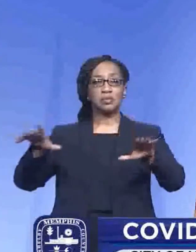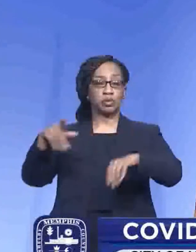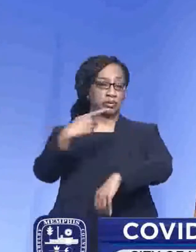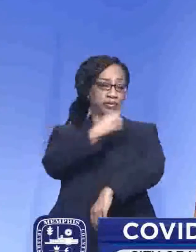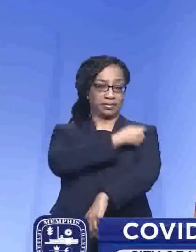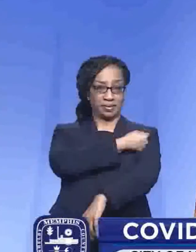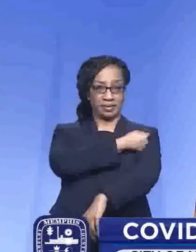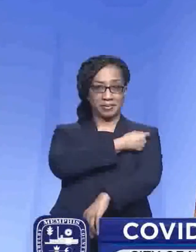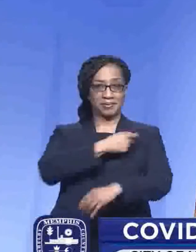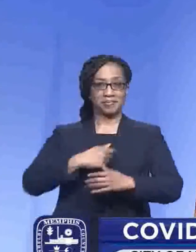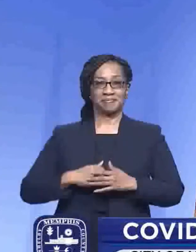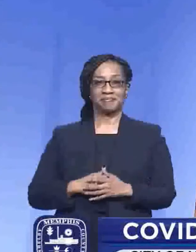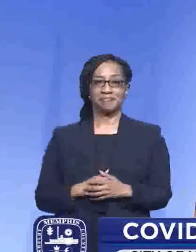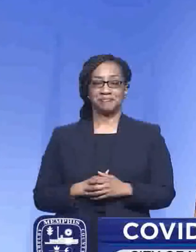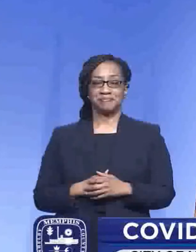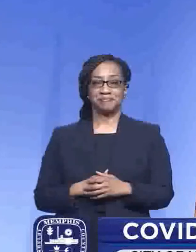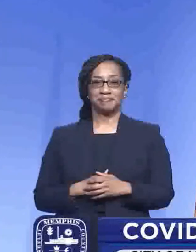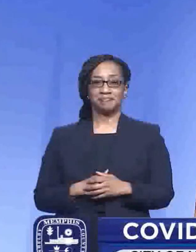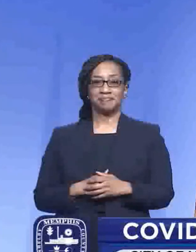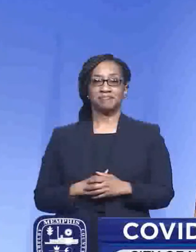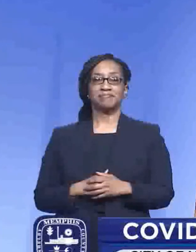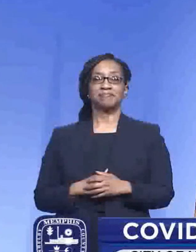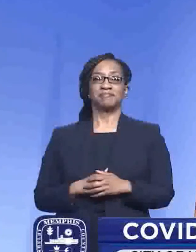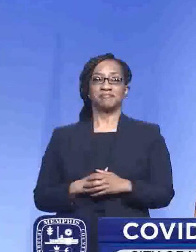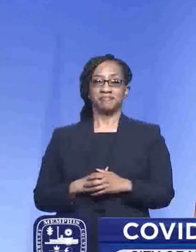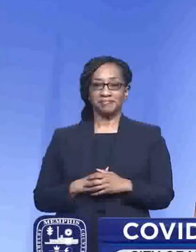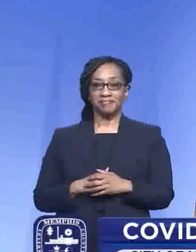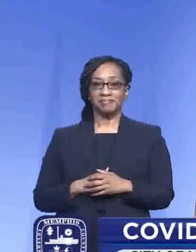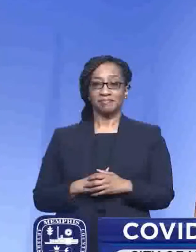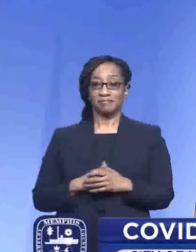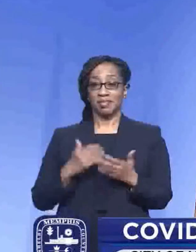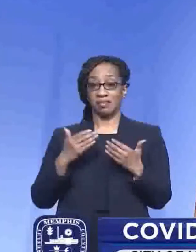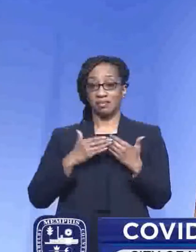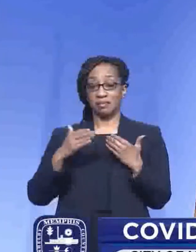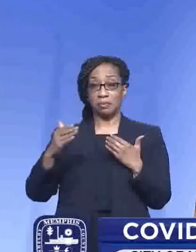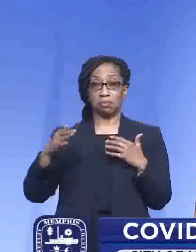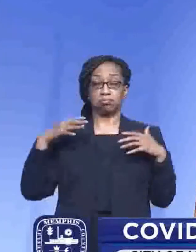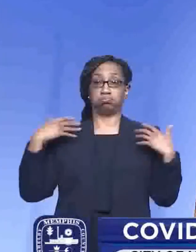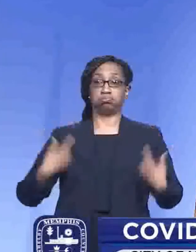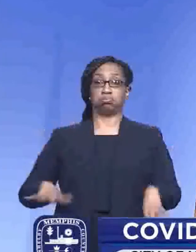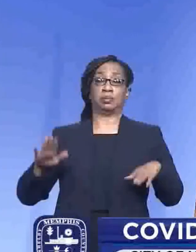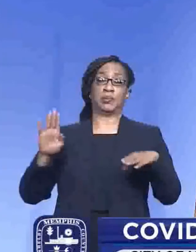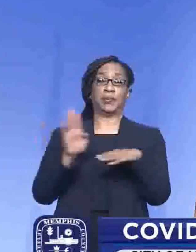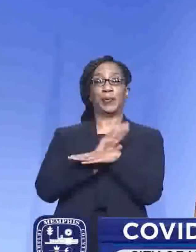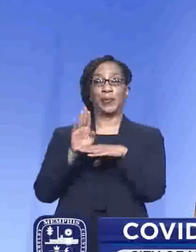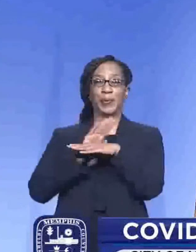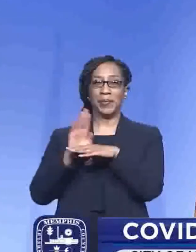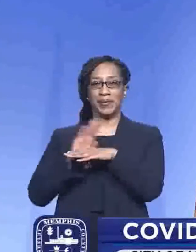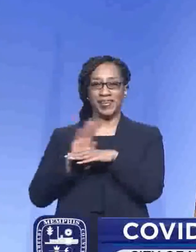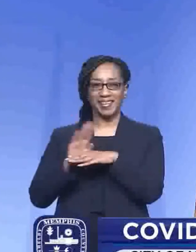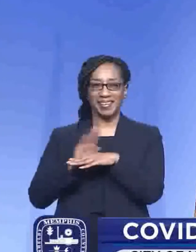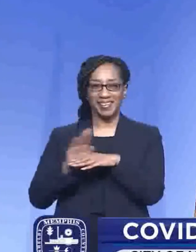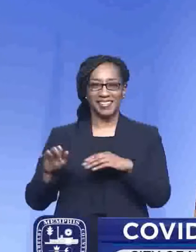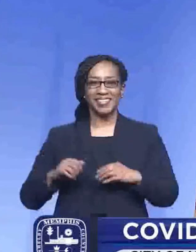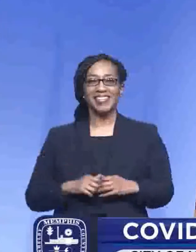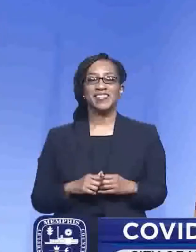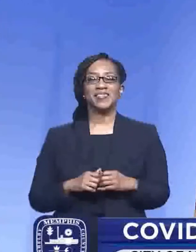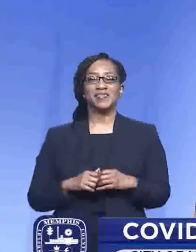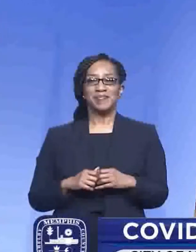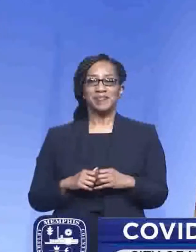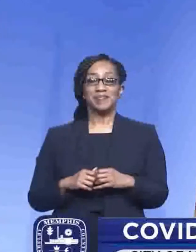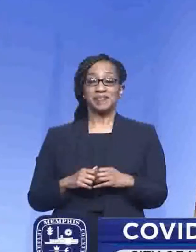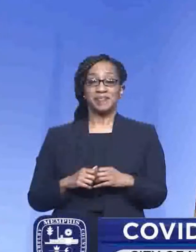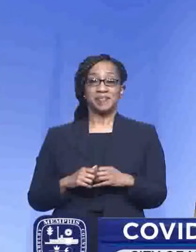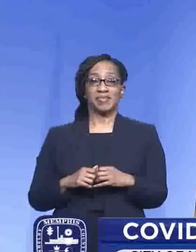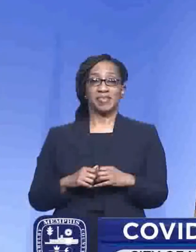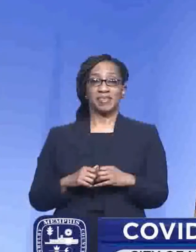vaccines. As you can imagine, the rest has been a whirlwind. But when you really think about it, how many